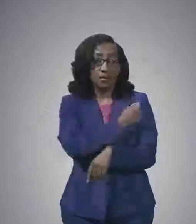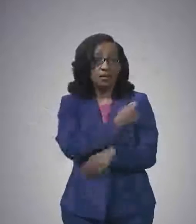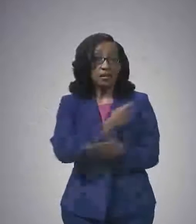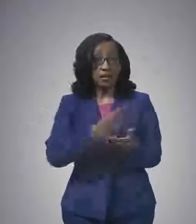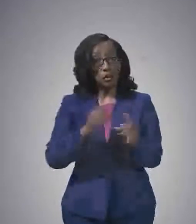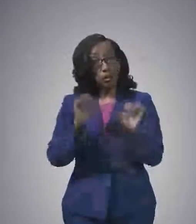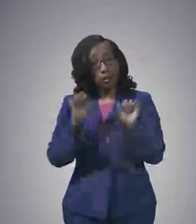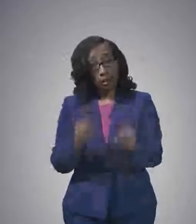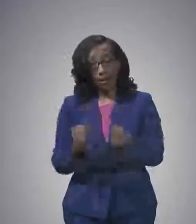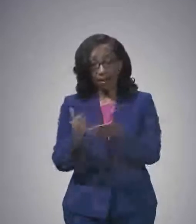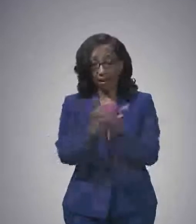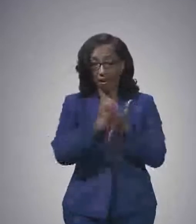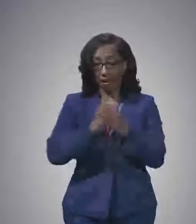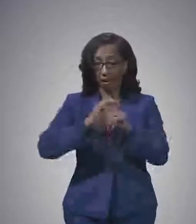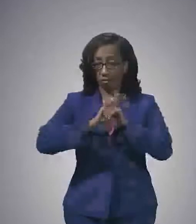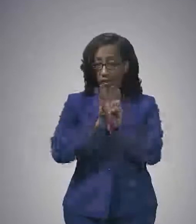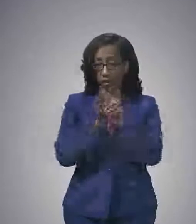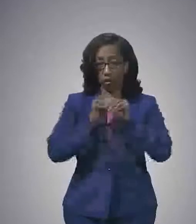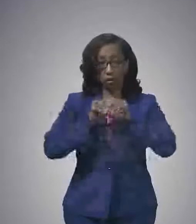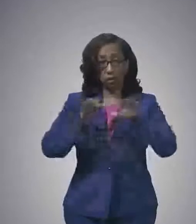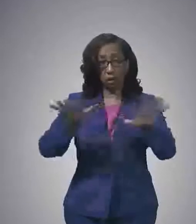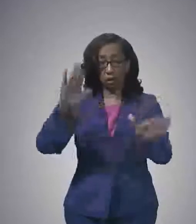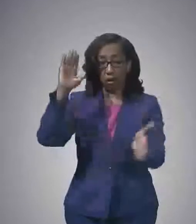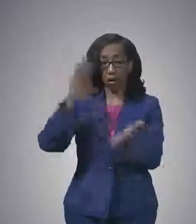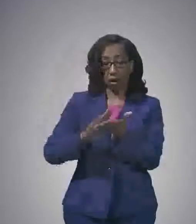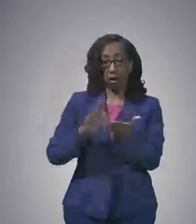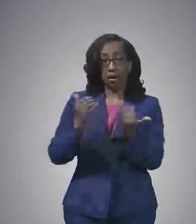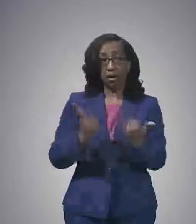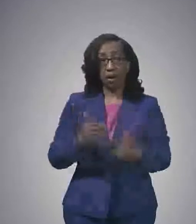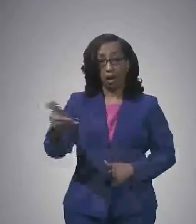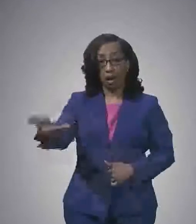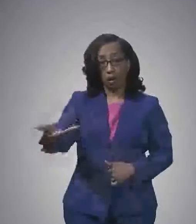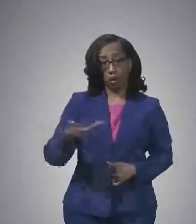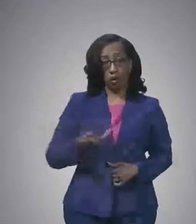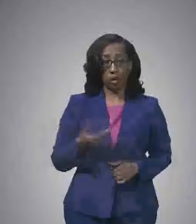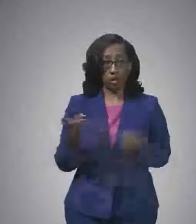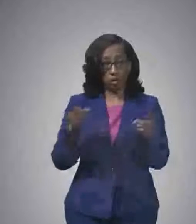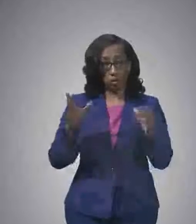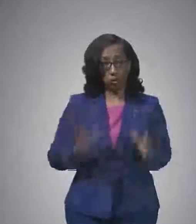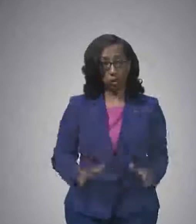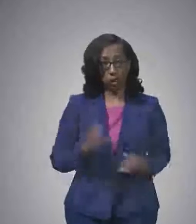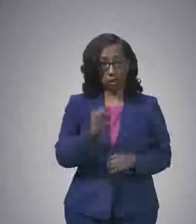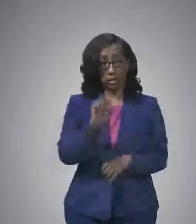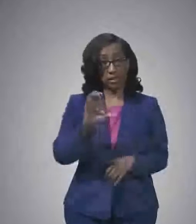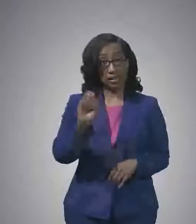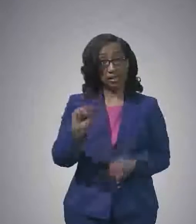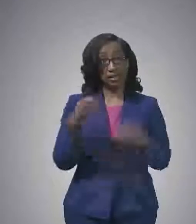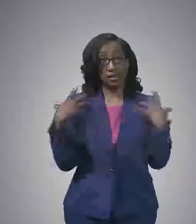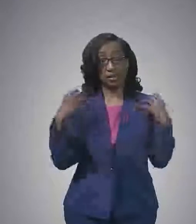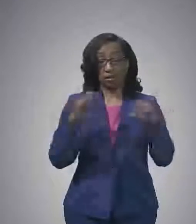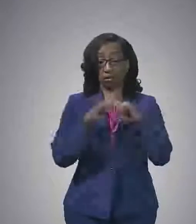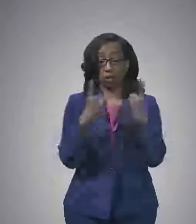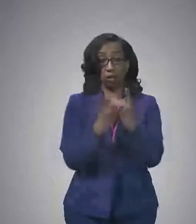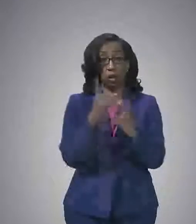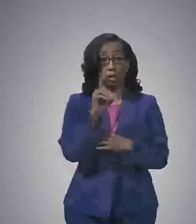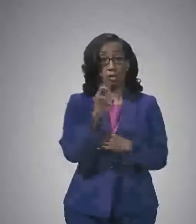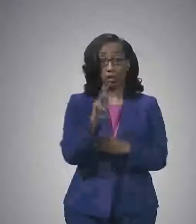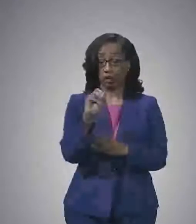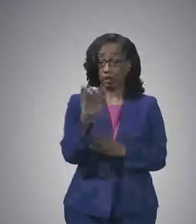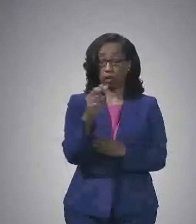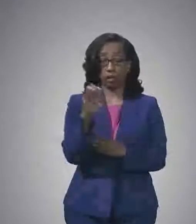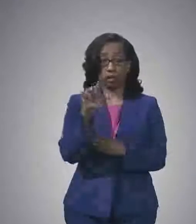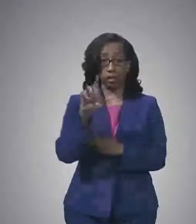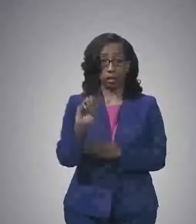to slow the spread. At this time, I'd welcome to the podium the Director of the Shelby County Health Department, Dr. Michelle Taylor.